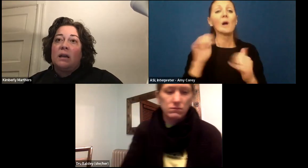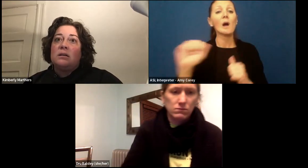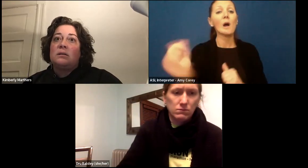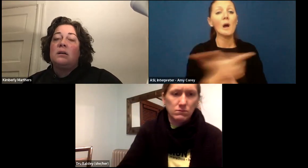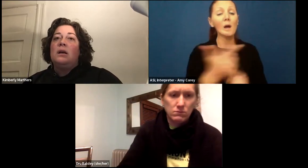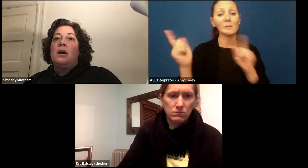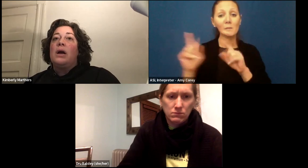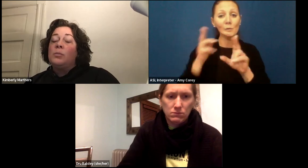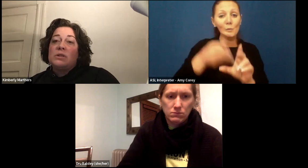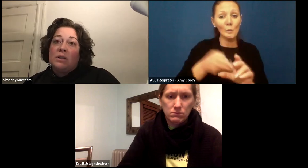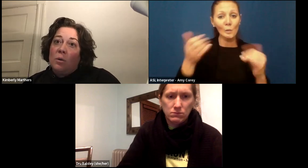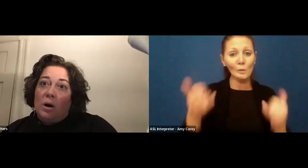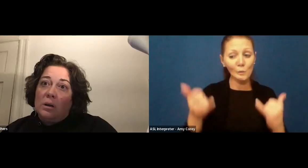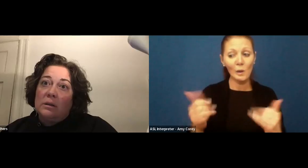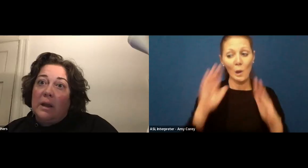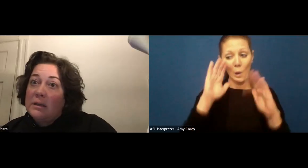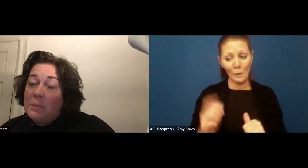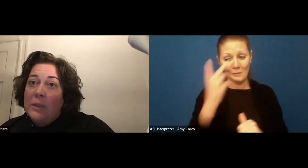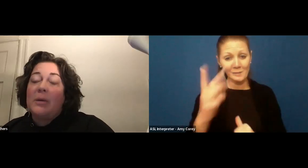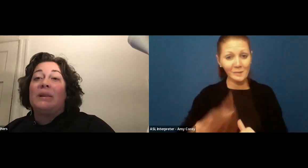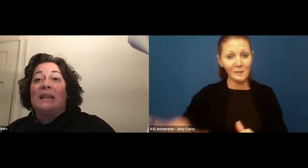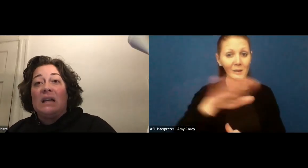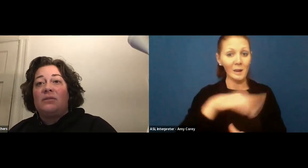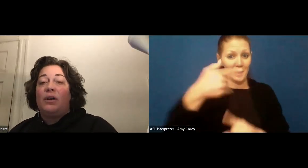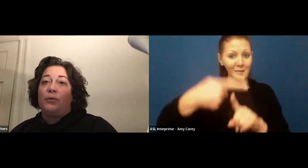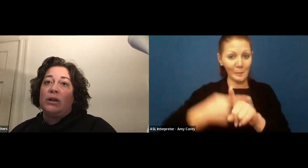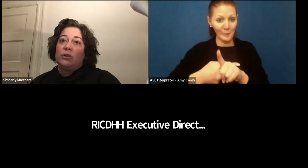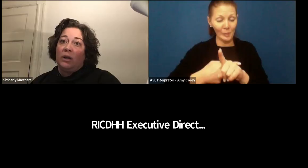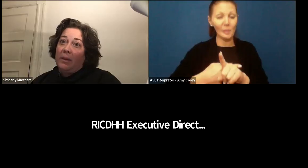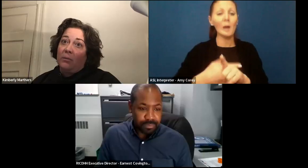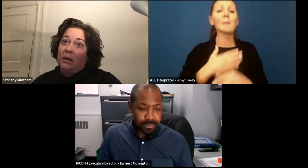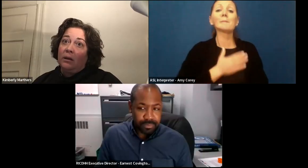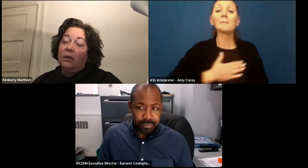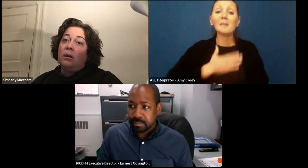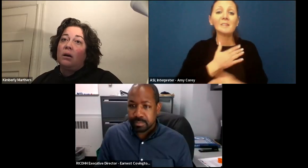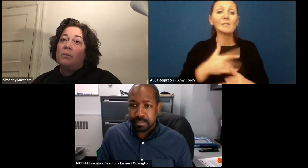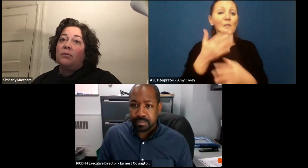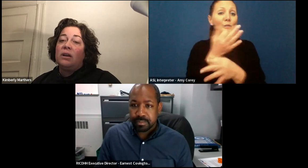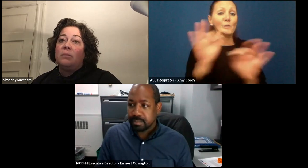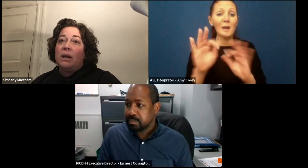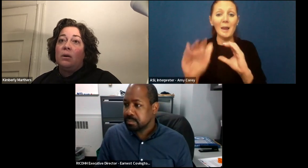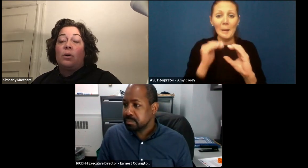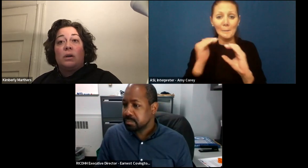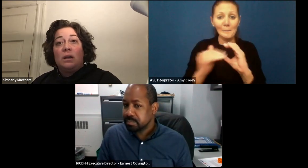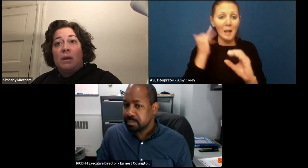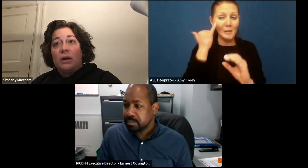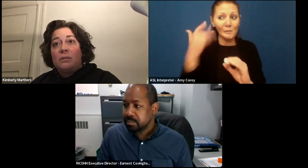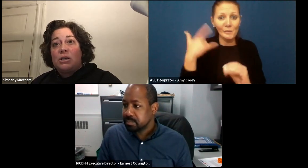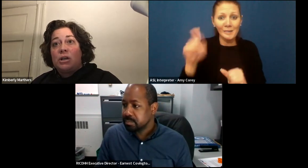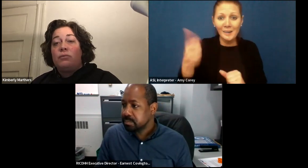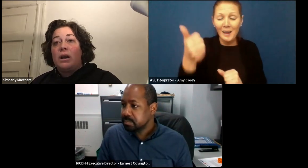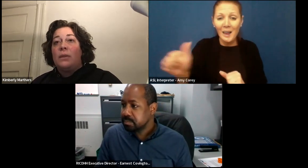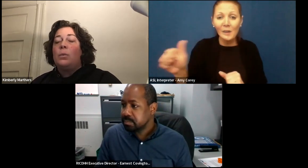in attendance. I hope to see you all next month. Please feel free to email me if need be, or you can email